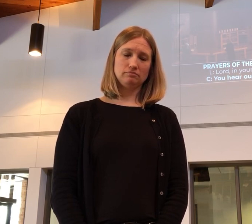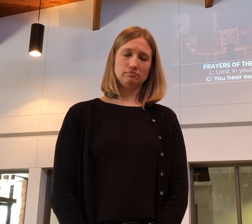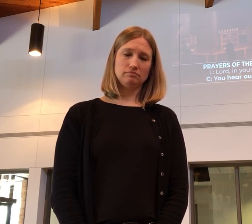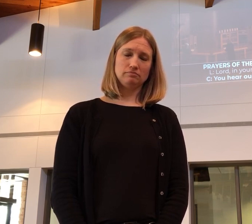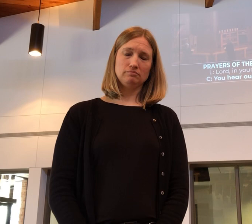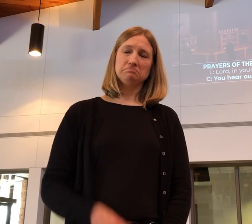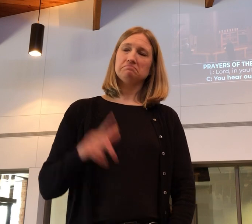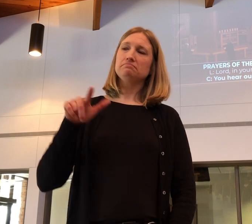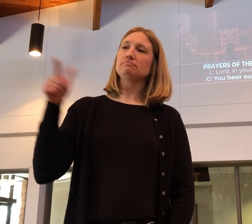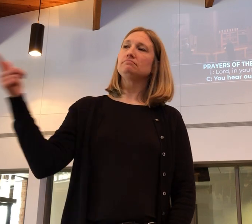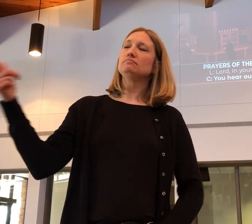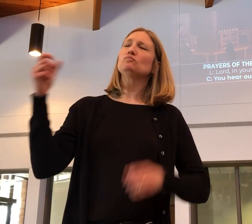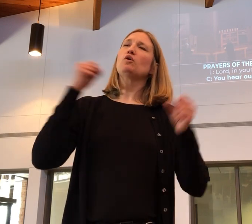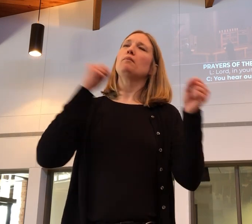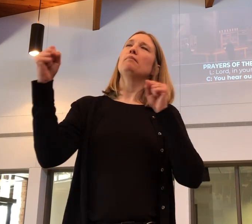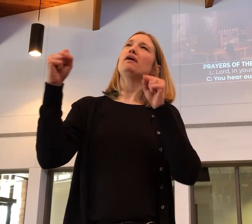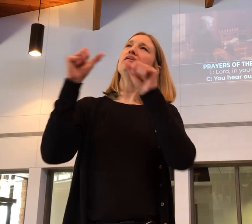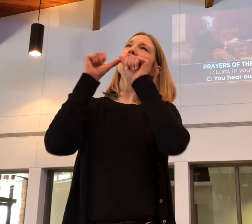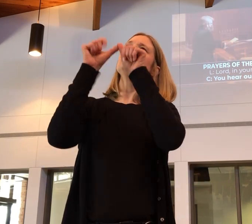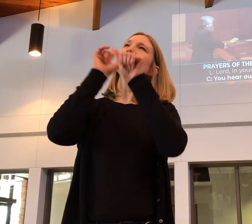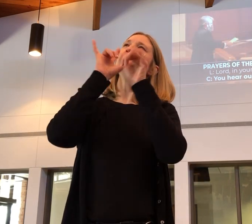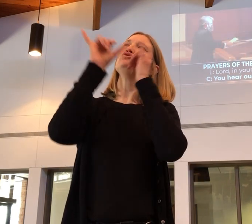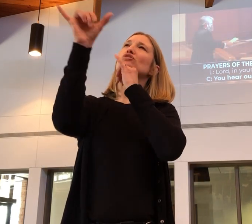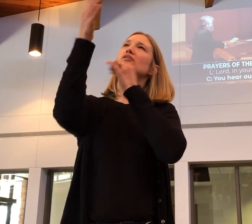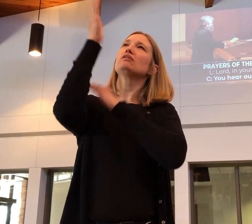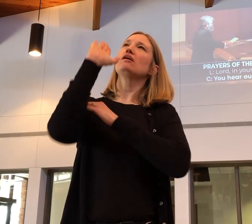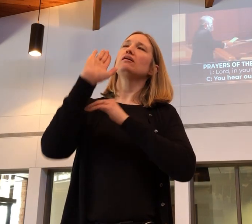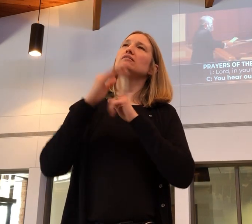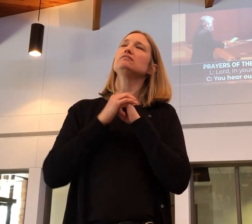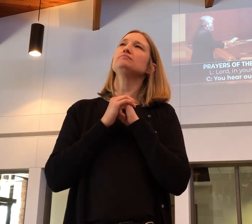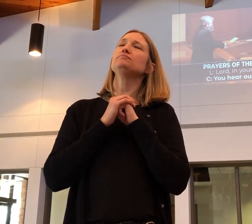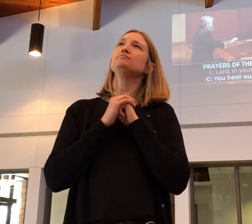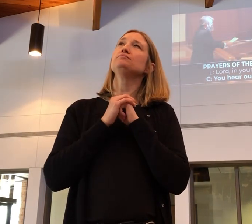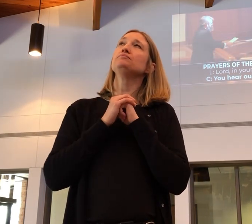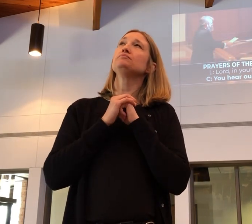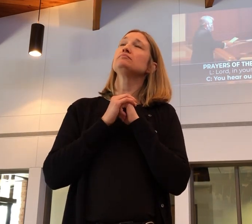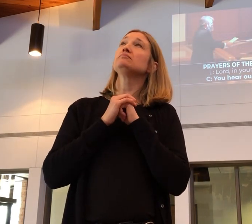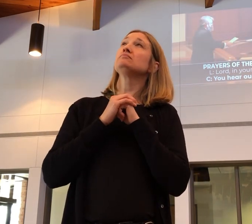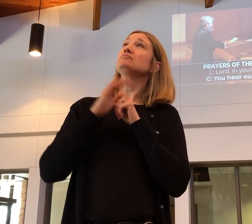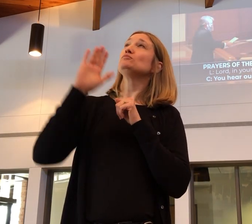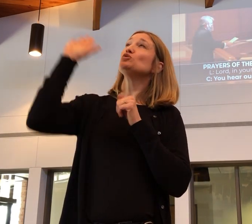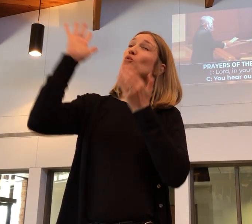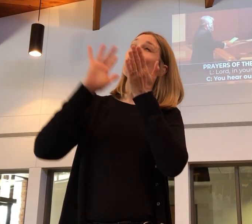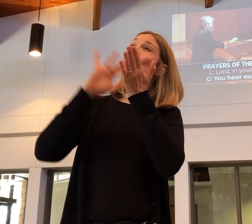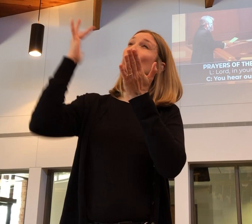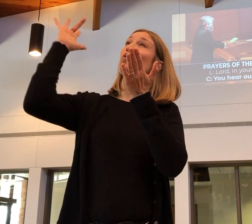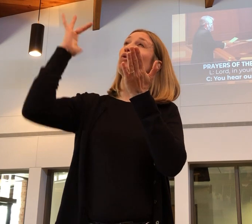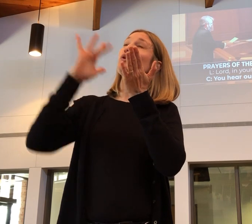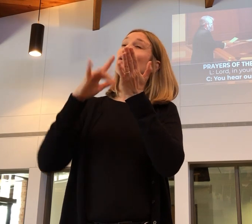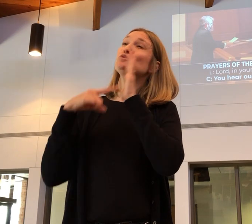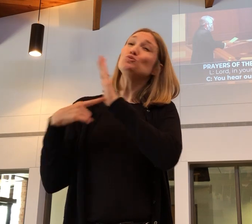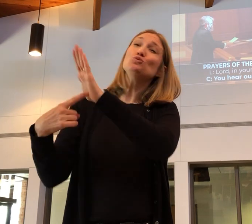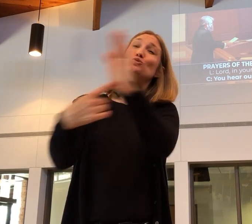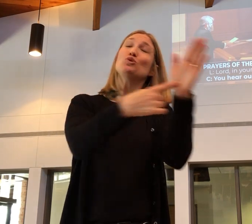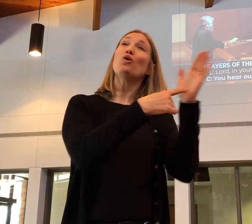Almighty eternal God, you have shown your glory to all nations in Jesus